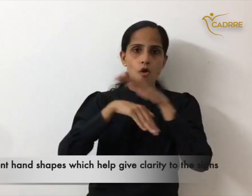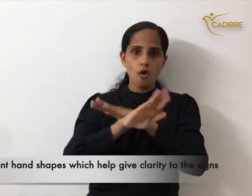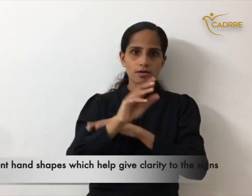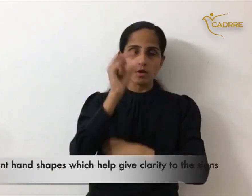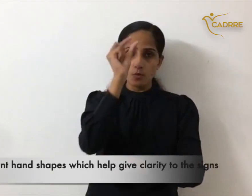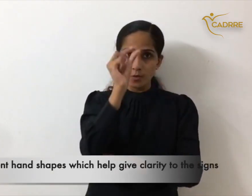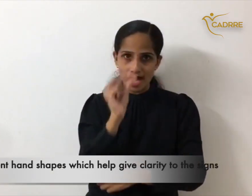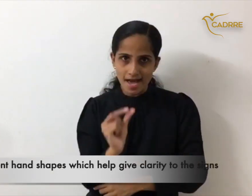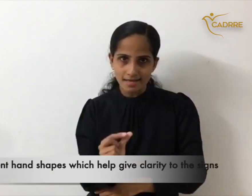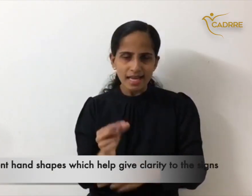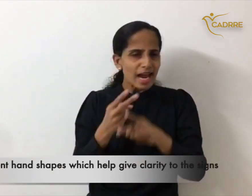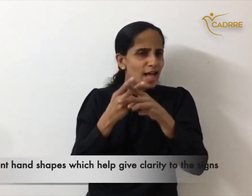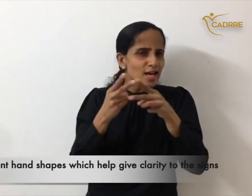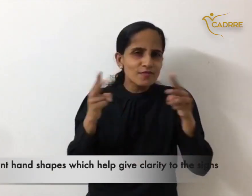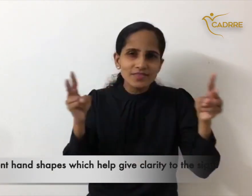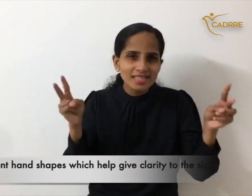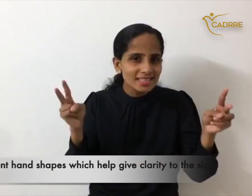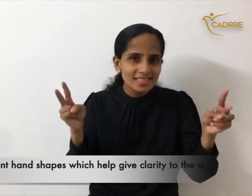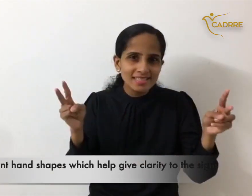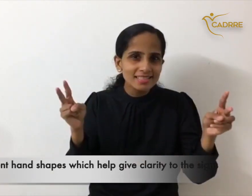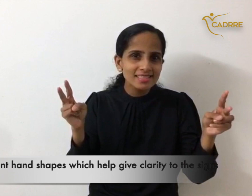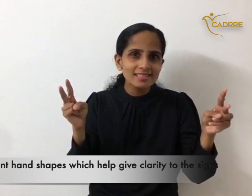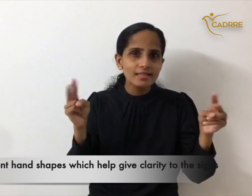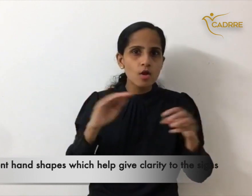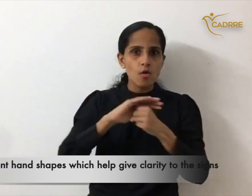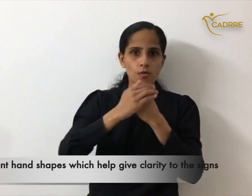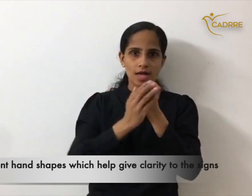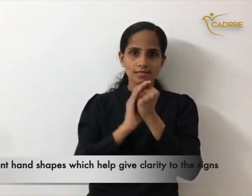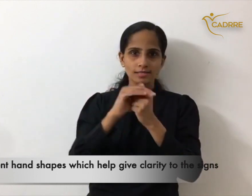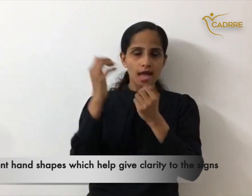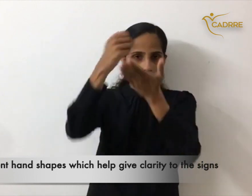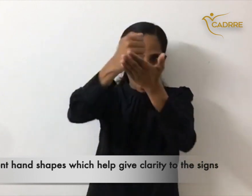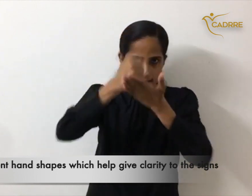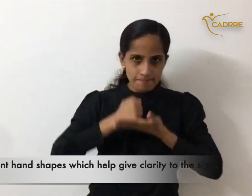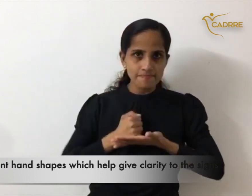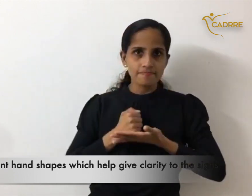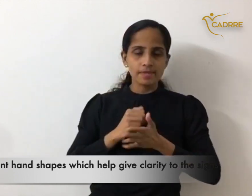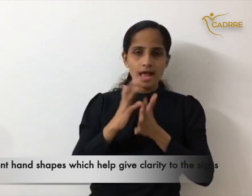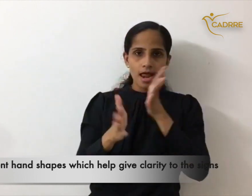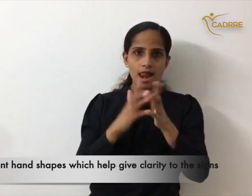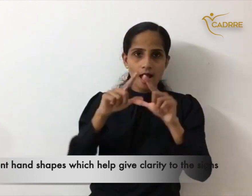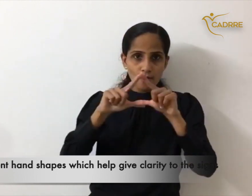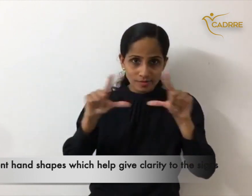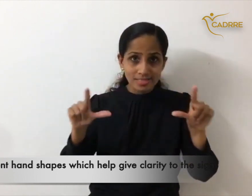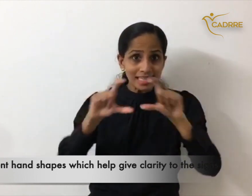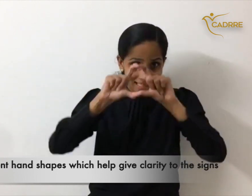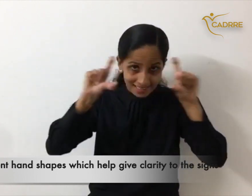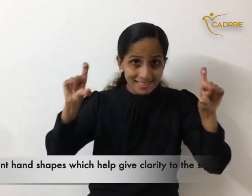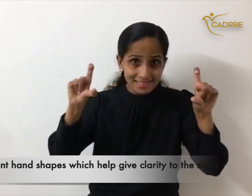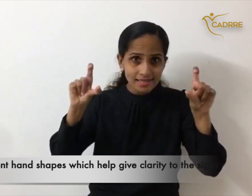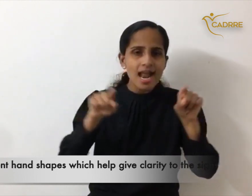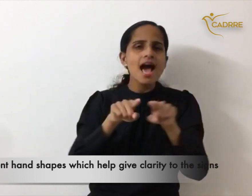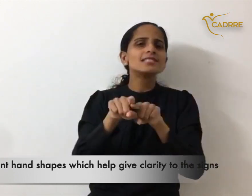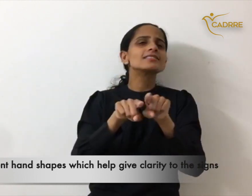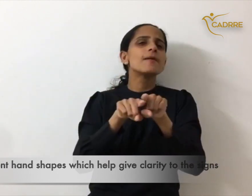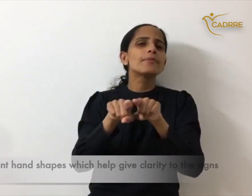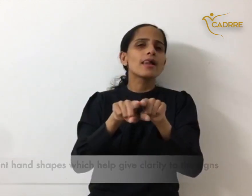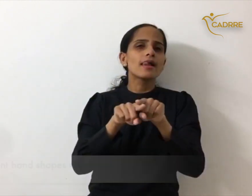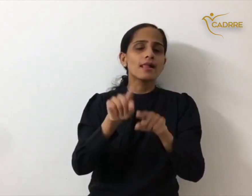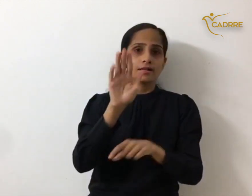There are different hand shapes which help give clarity to the